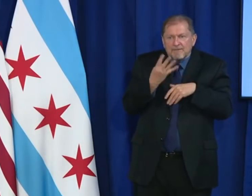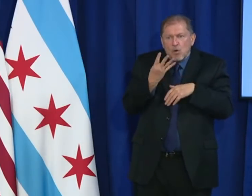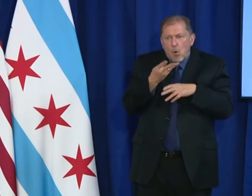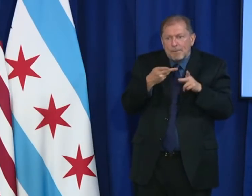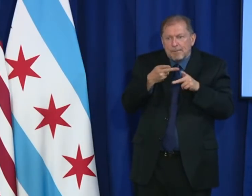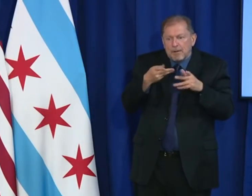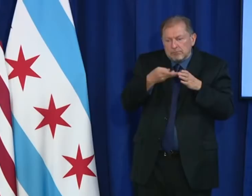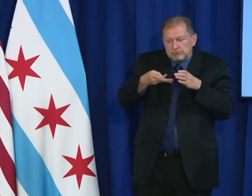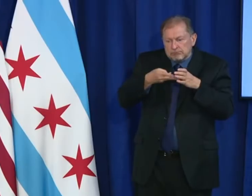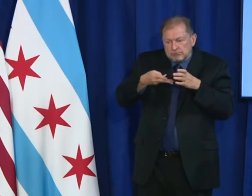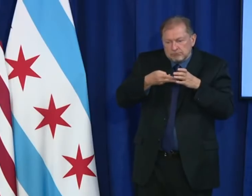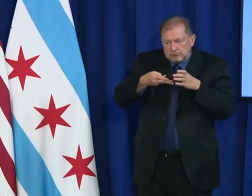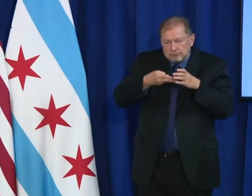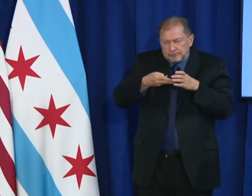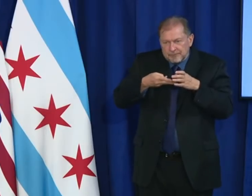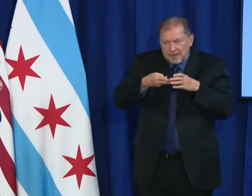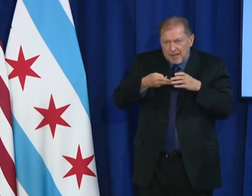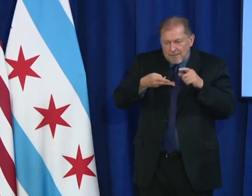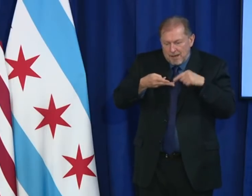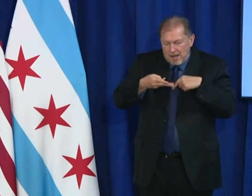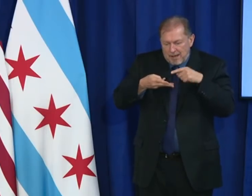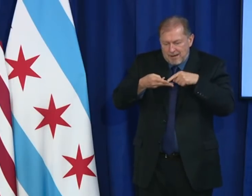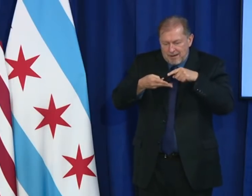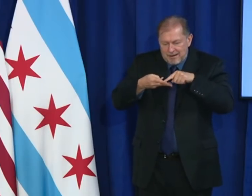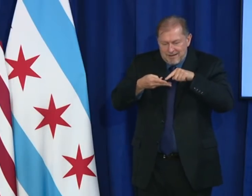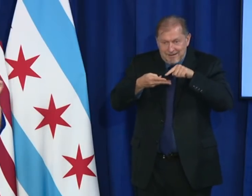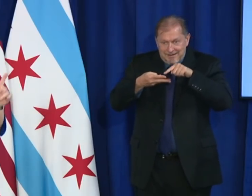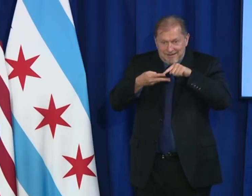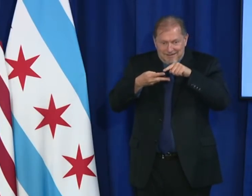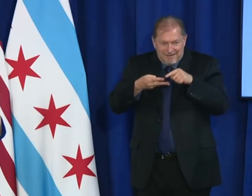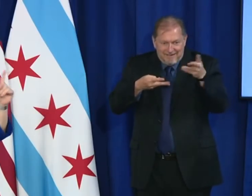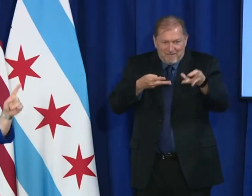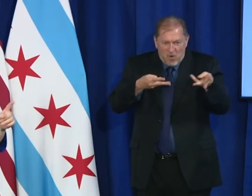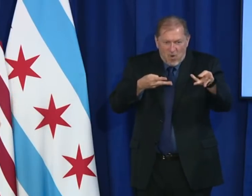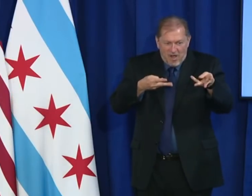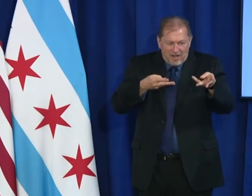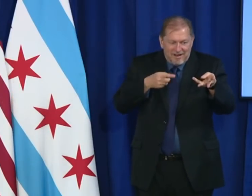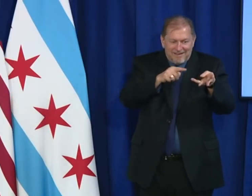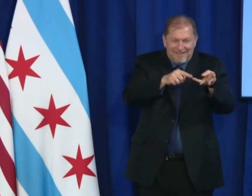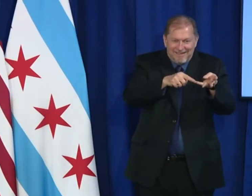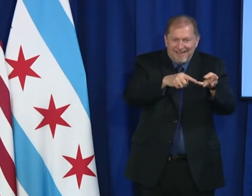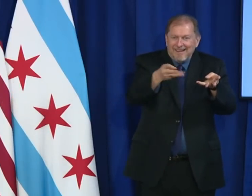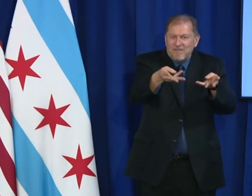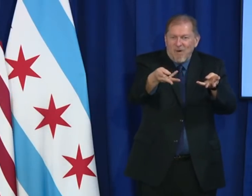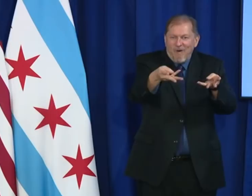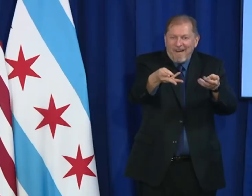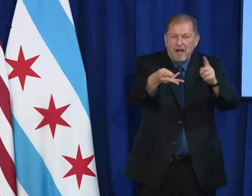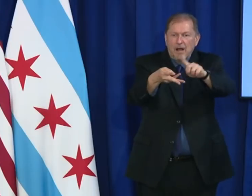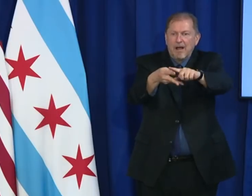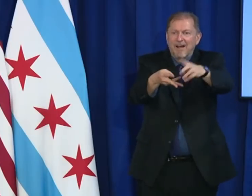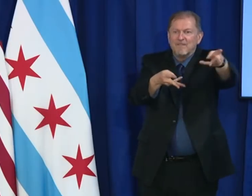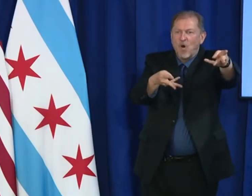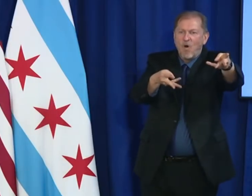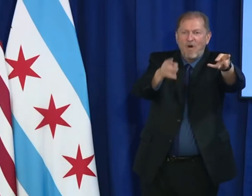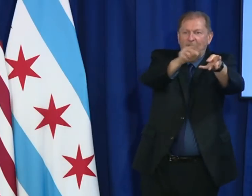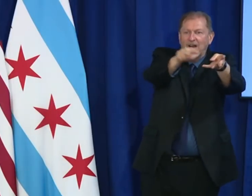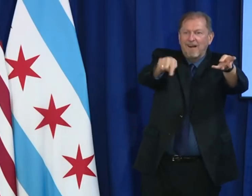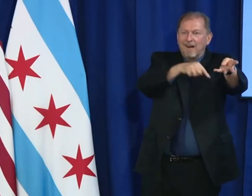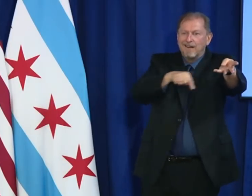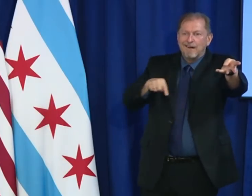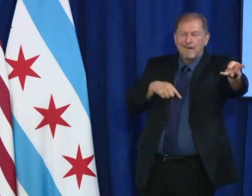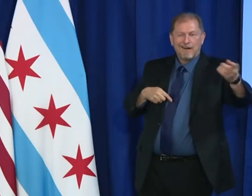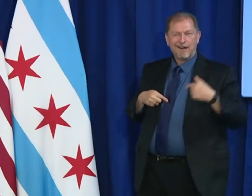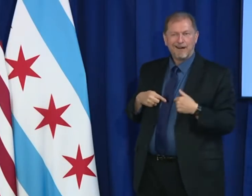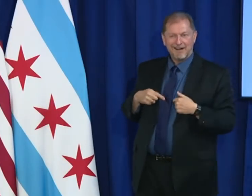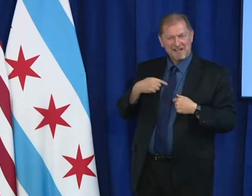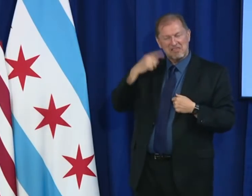The problem is those 4 people have also had the people in their bubble, and their bubble, and their bubble. And with the amount of COVID we